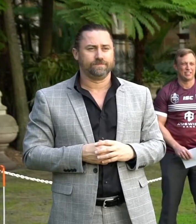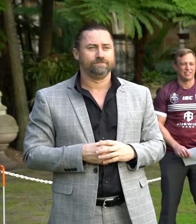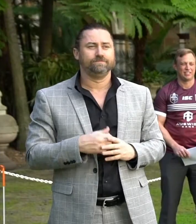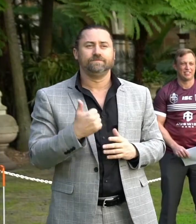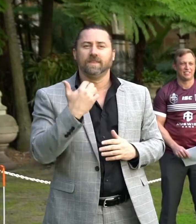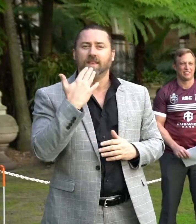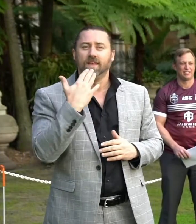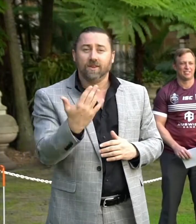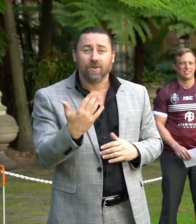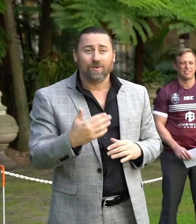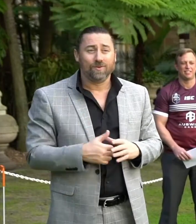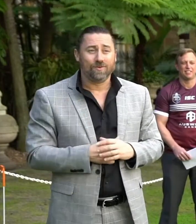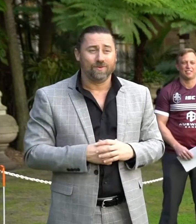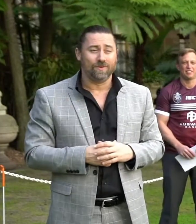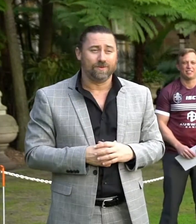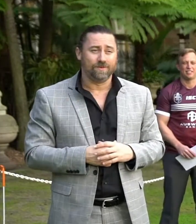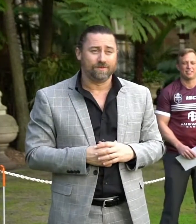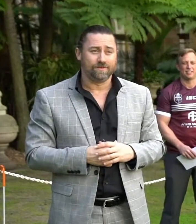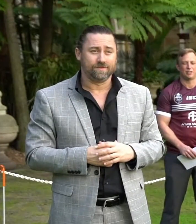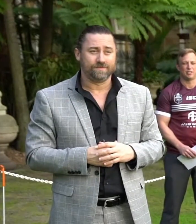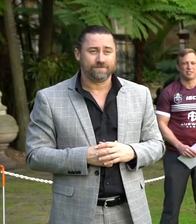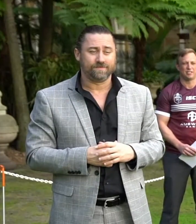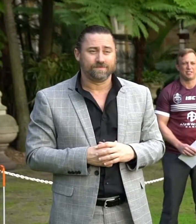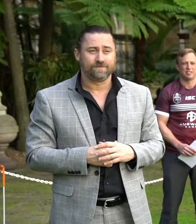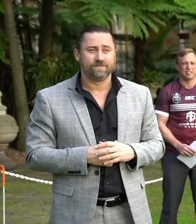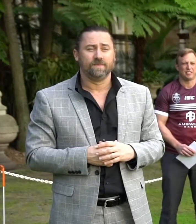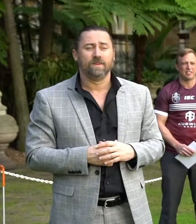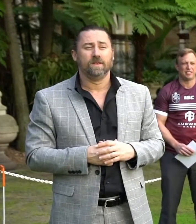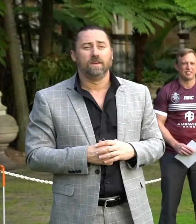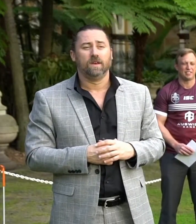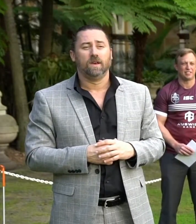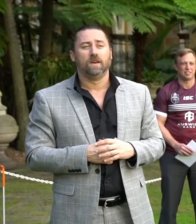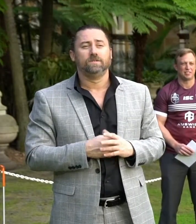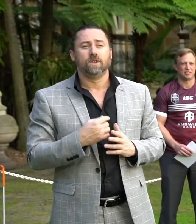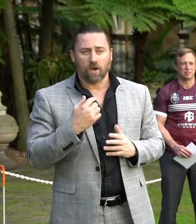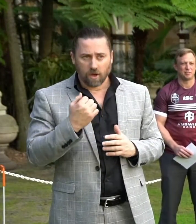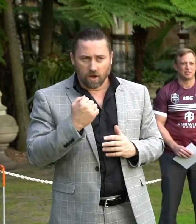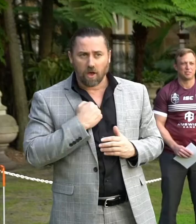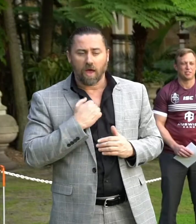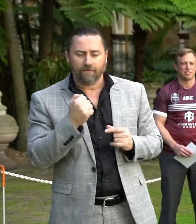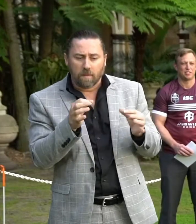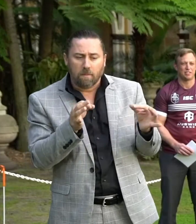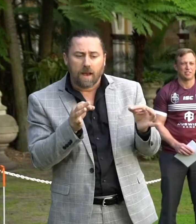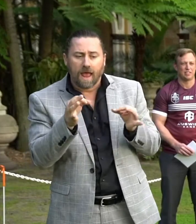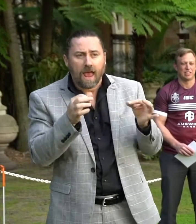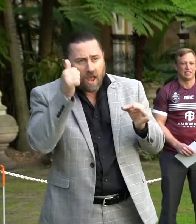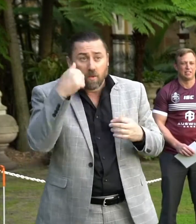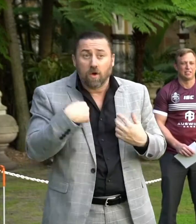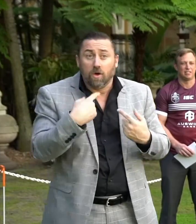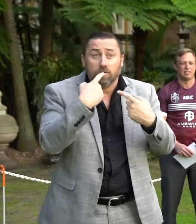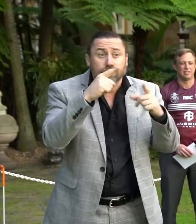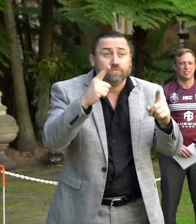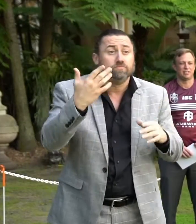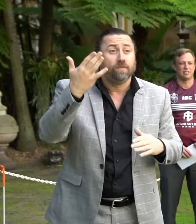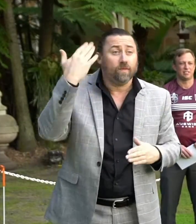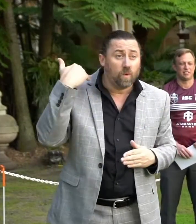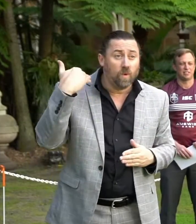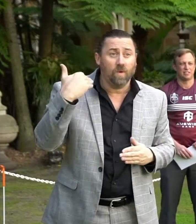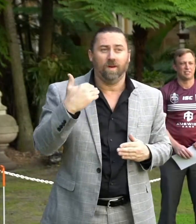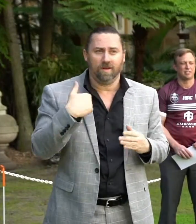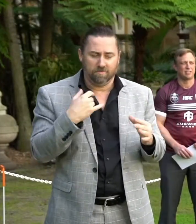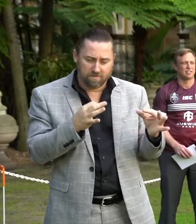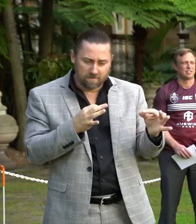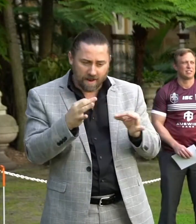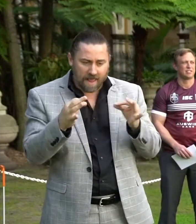Thank you. So as we had indicated, it is our intention to move to mass